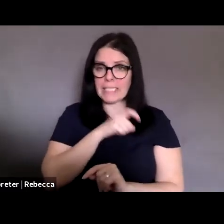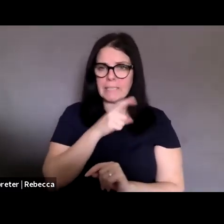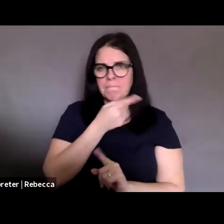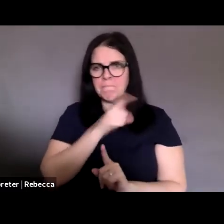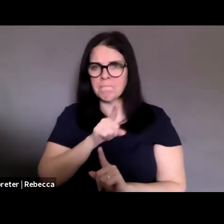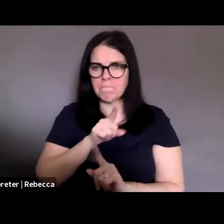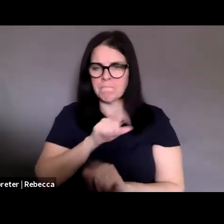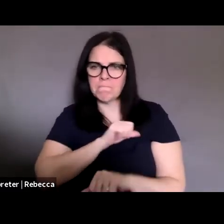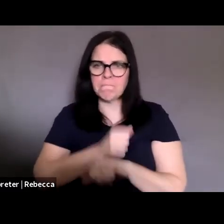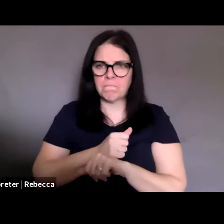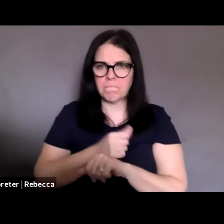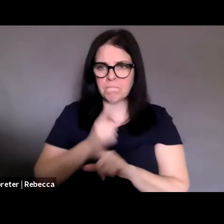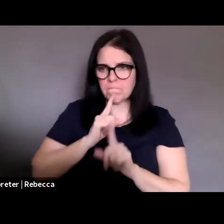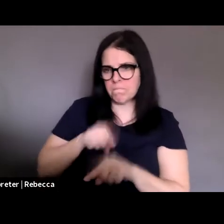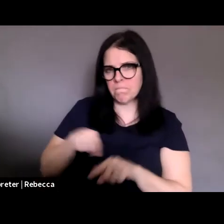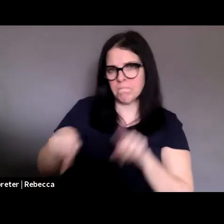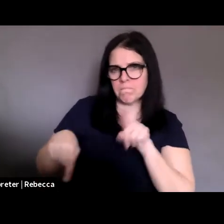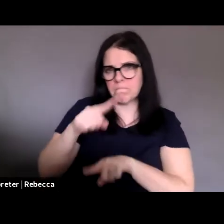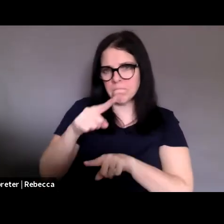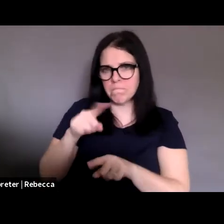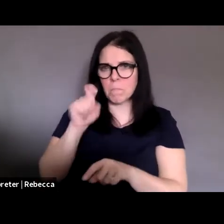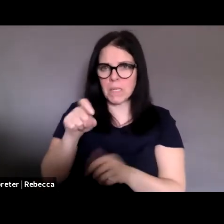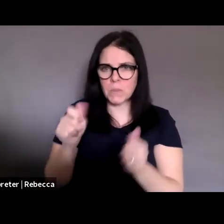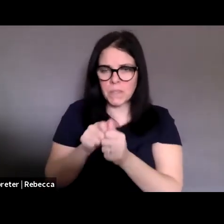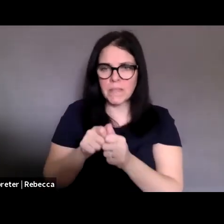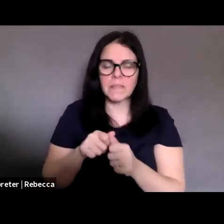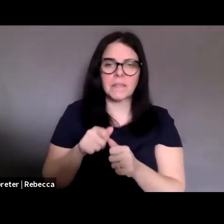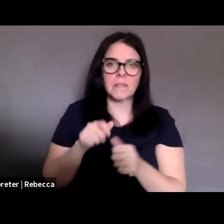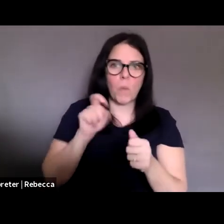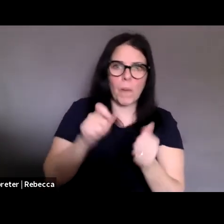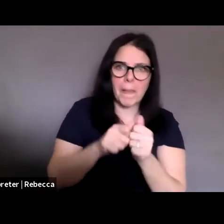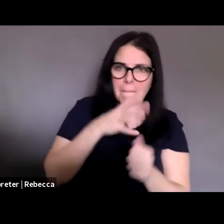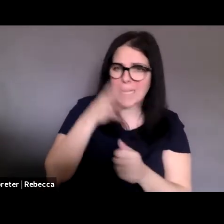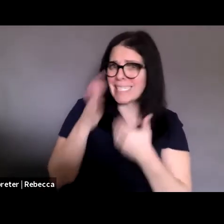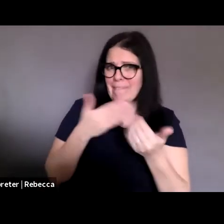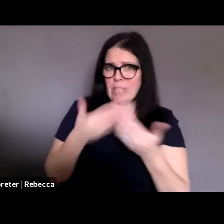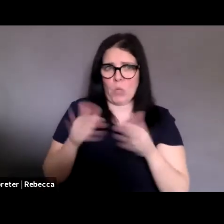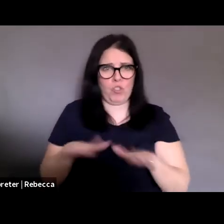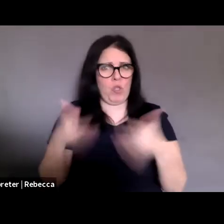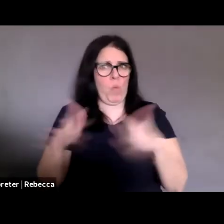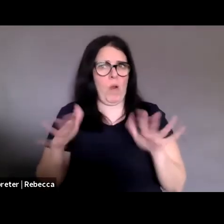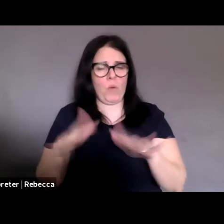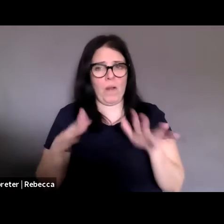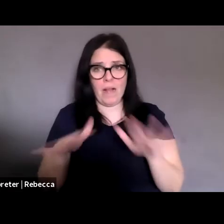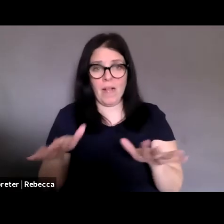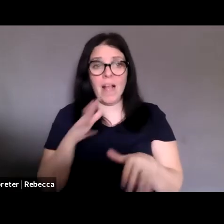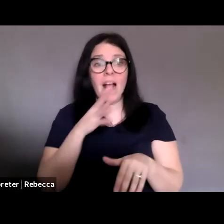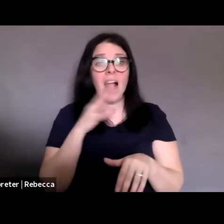with court-ordered parenting against children's will, and the imposition of very